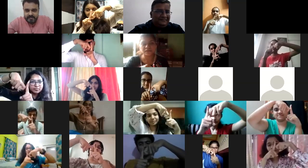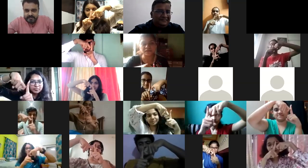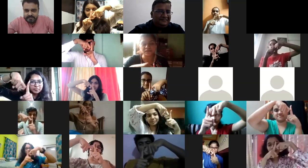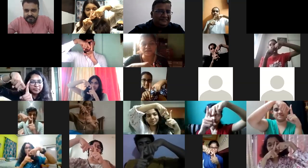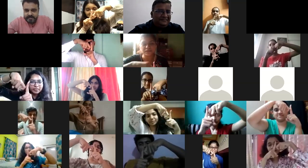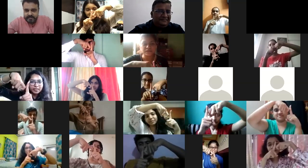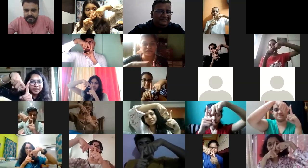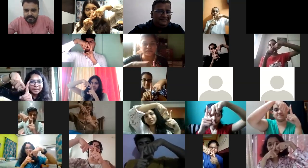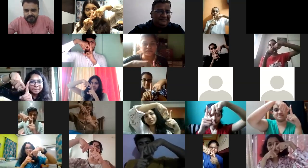Very good.